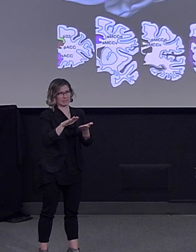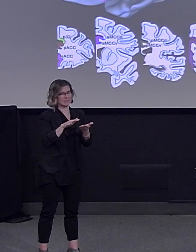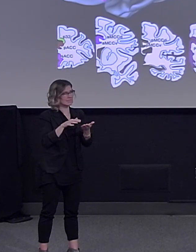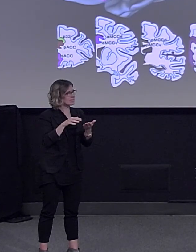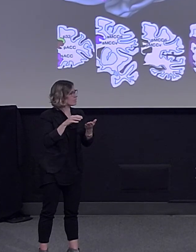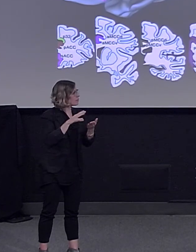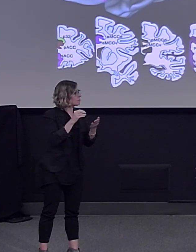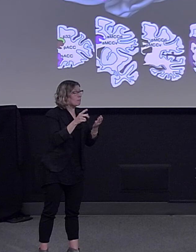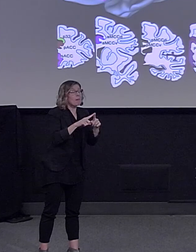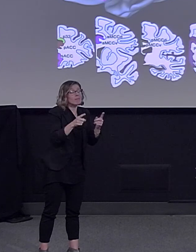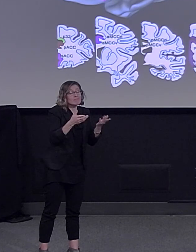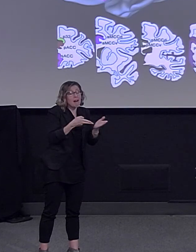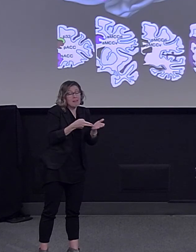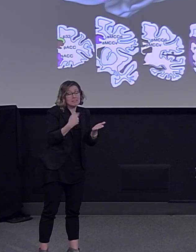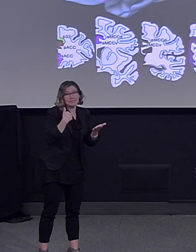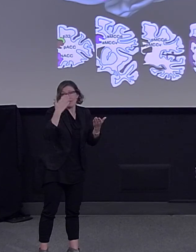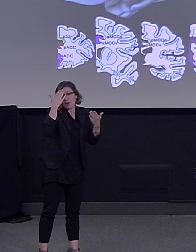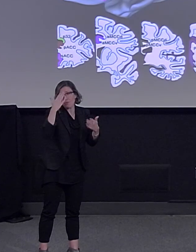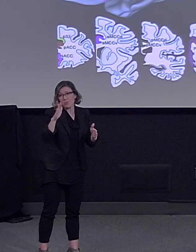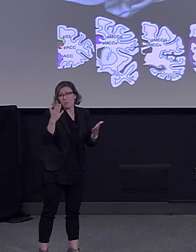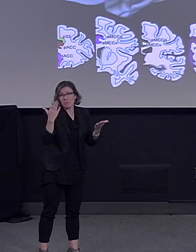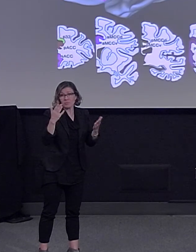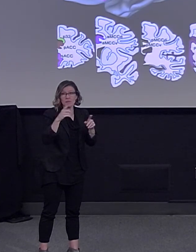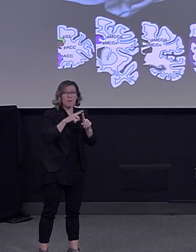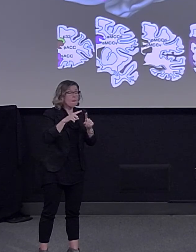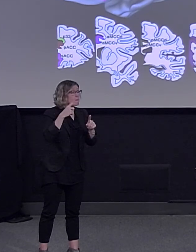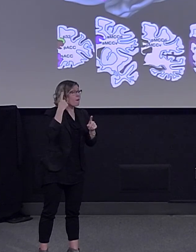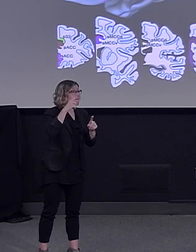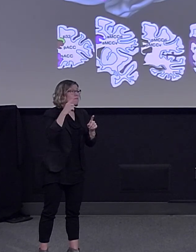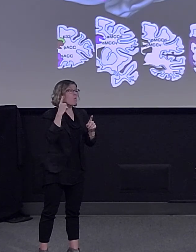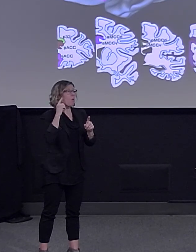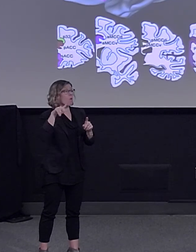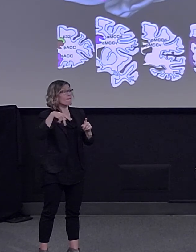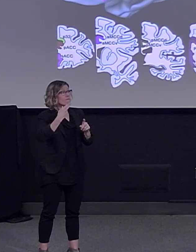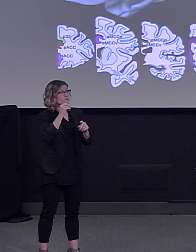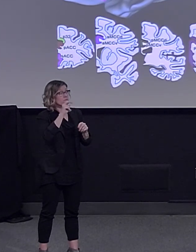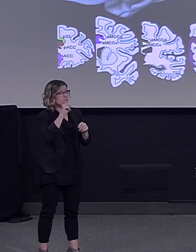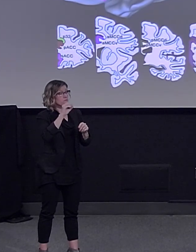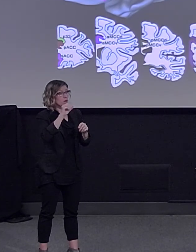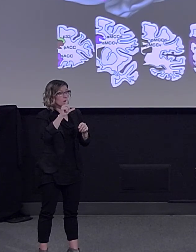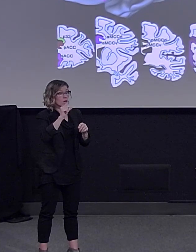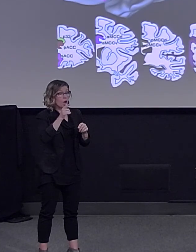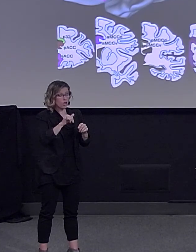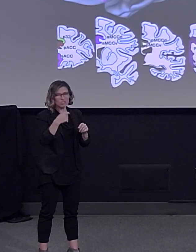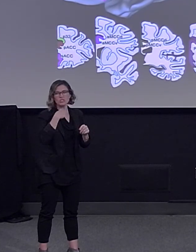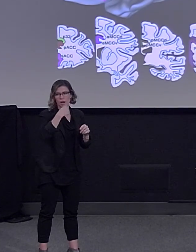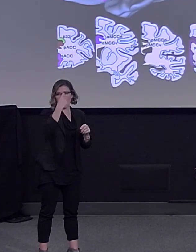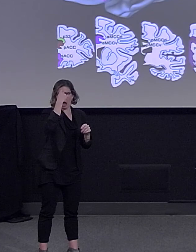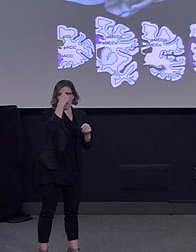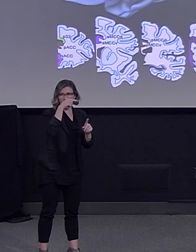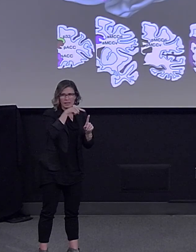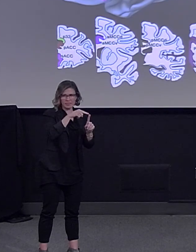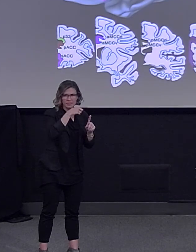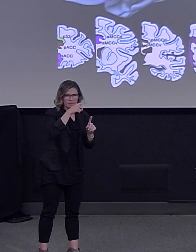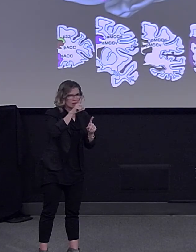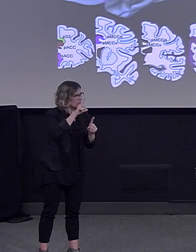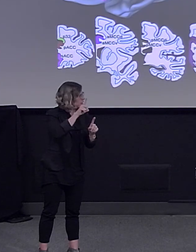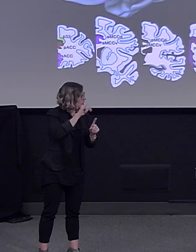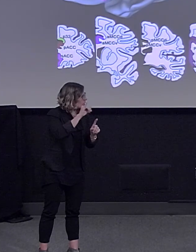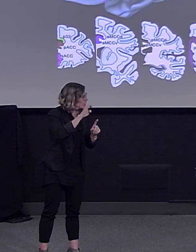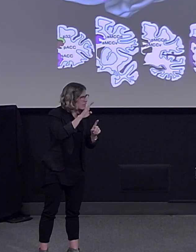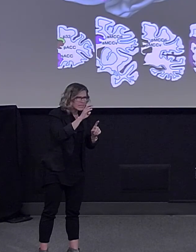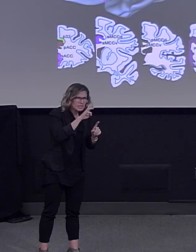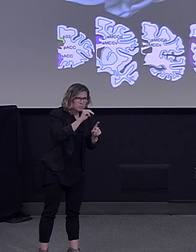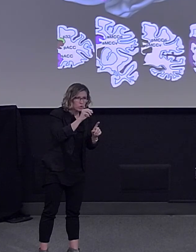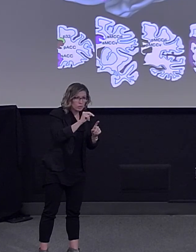honestly, I don't know. But for phonology, I think Lieberman was correct. Right. I mean, for phonology, there